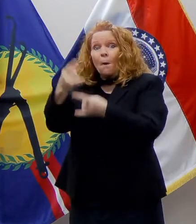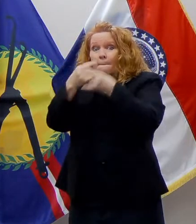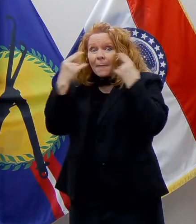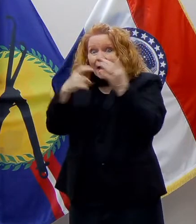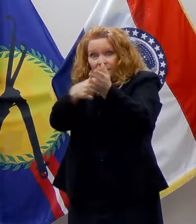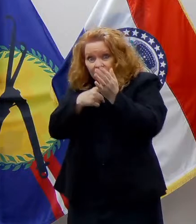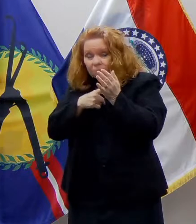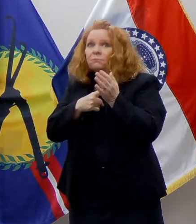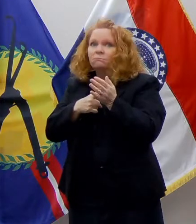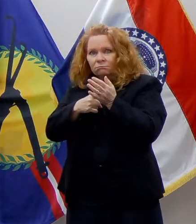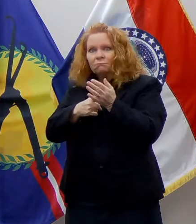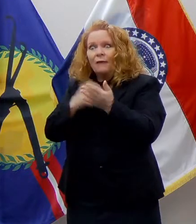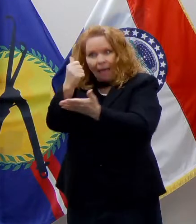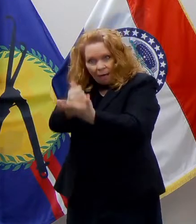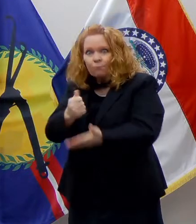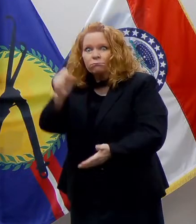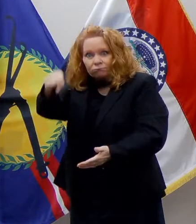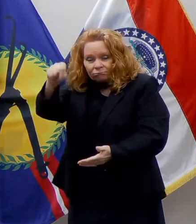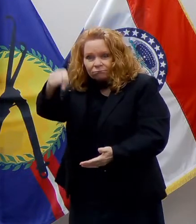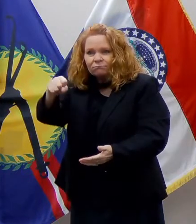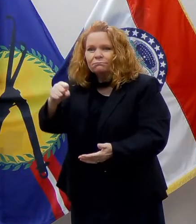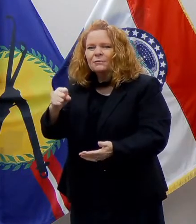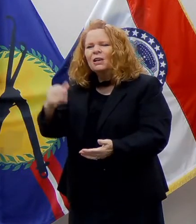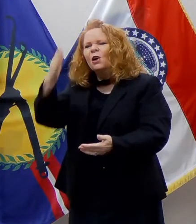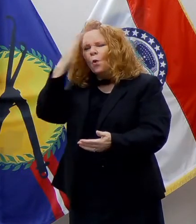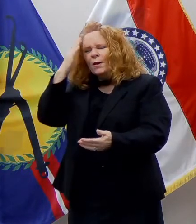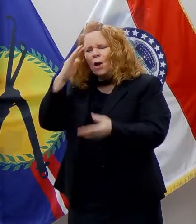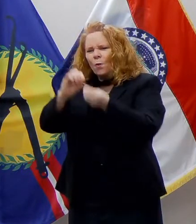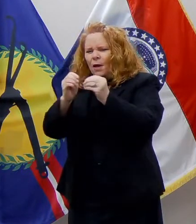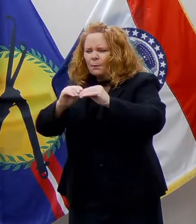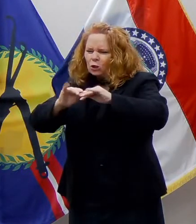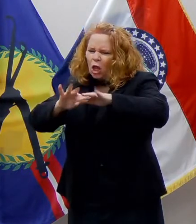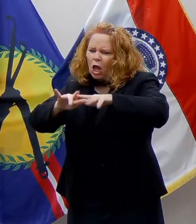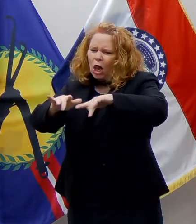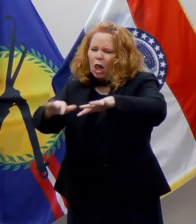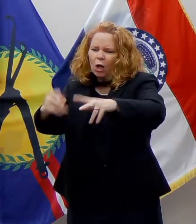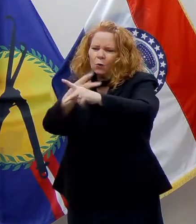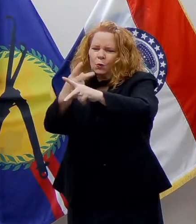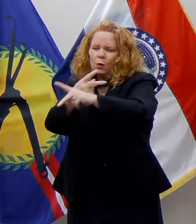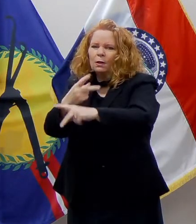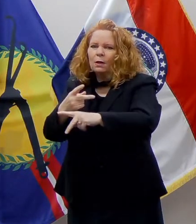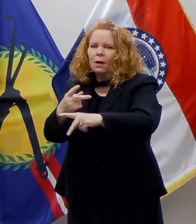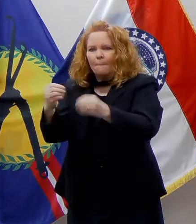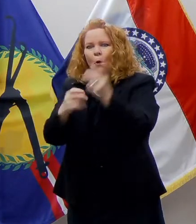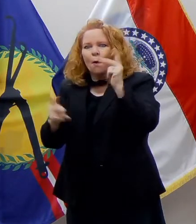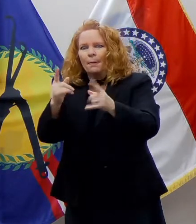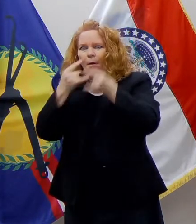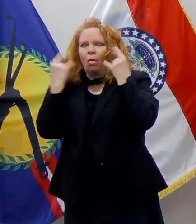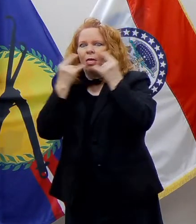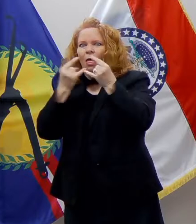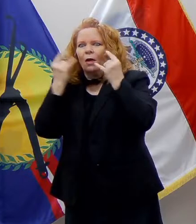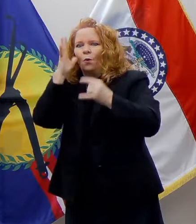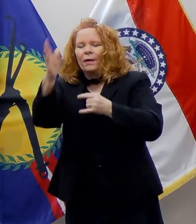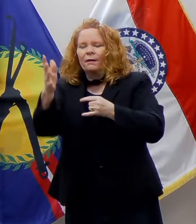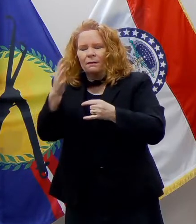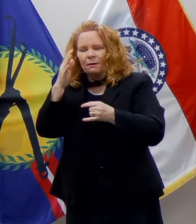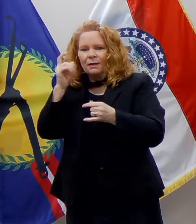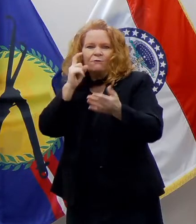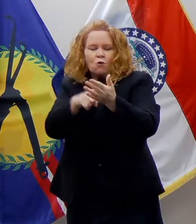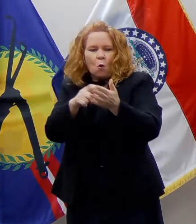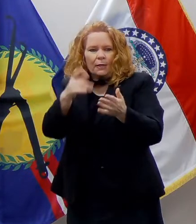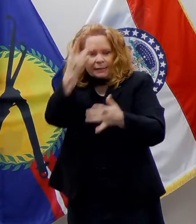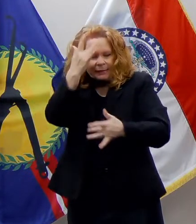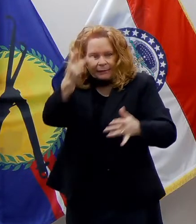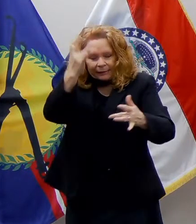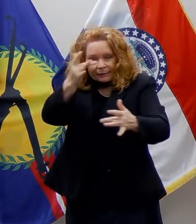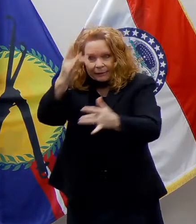difference. We do know that as this gets worse in the community, more people will put on a mask. As more people get sick, as this starts